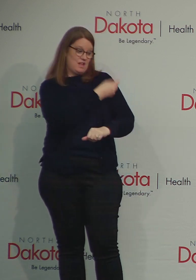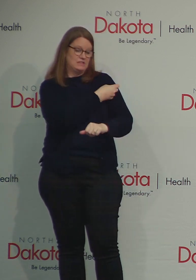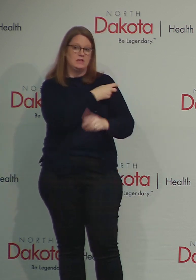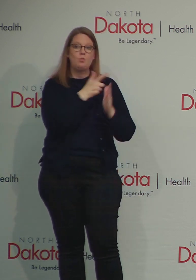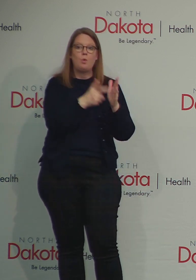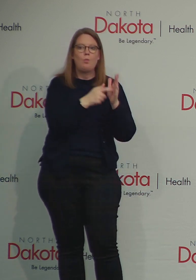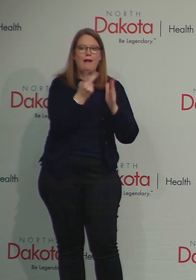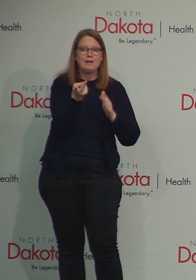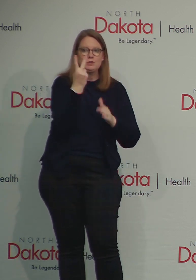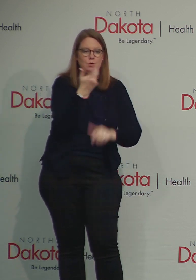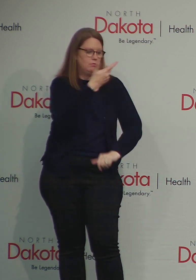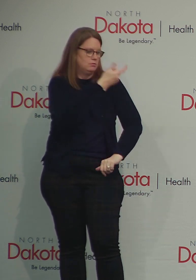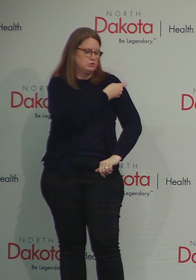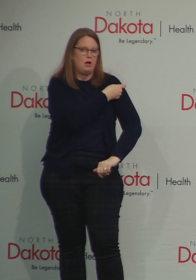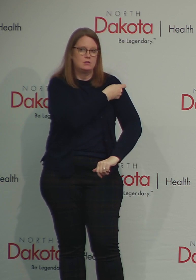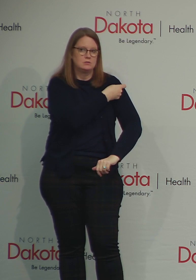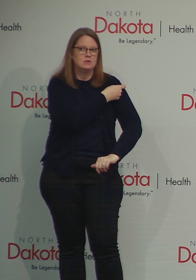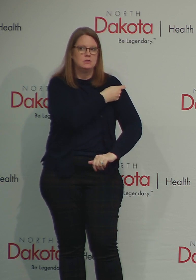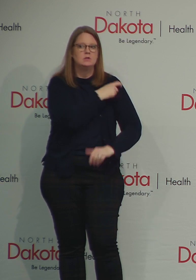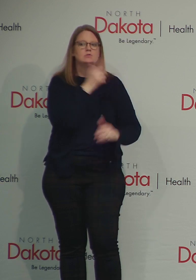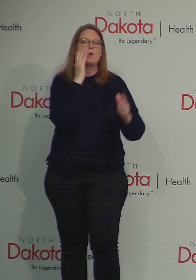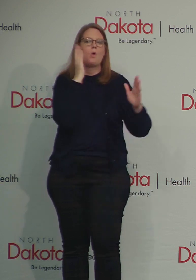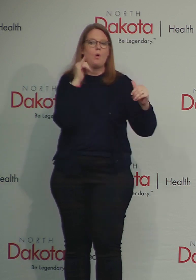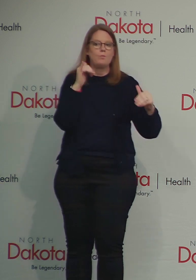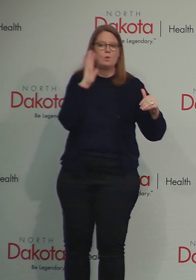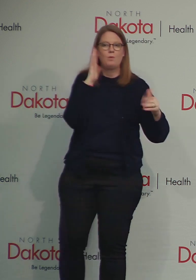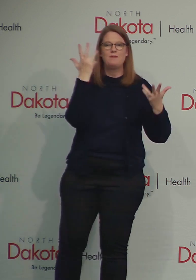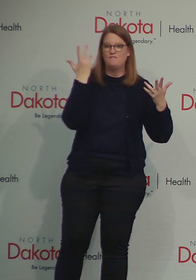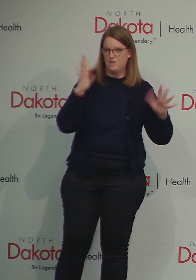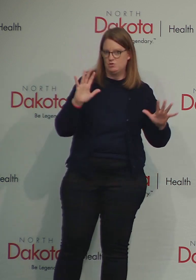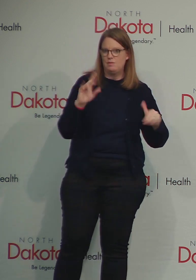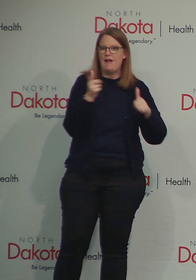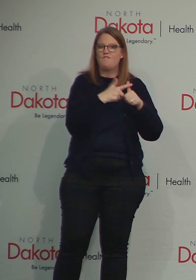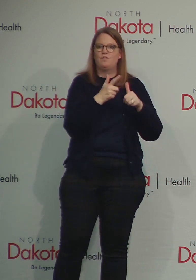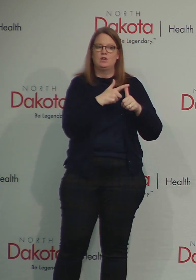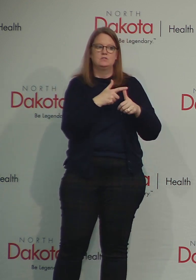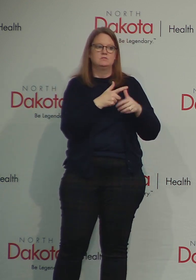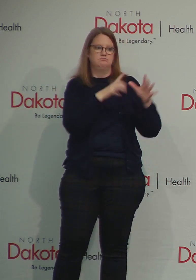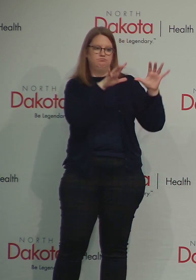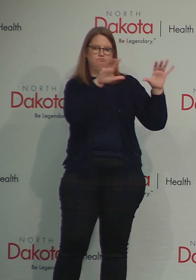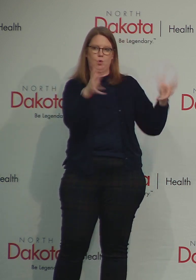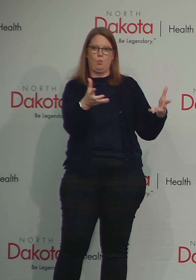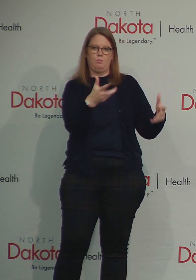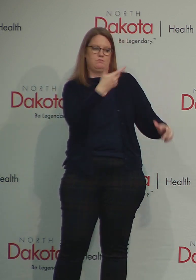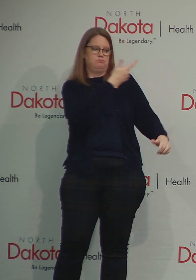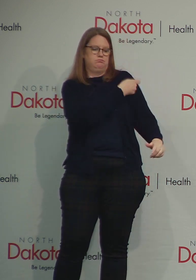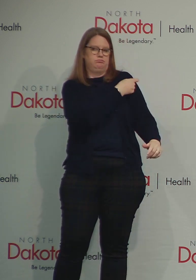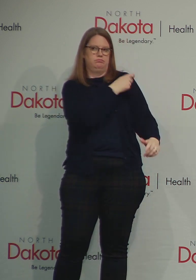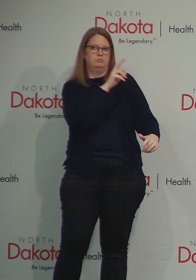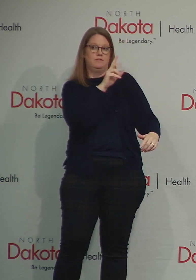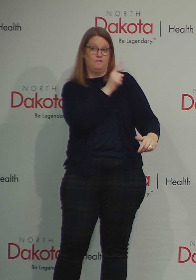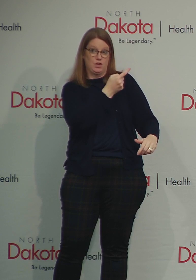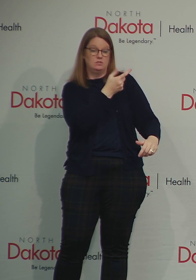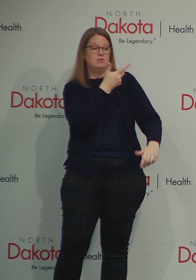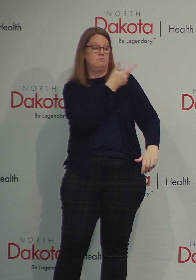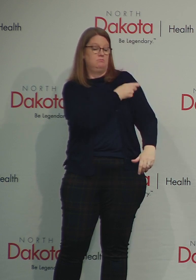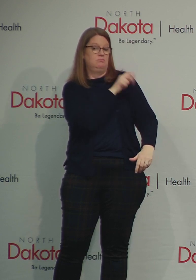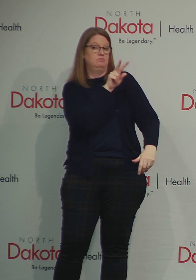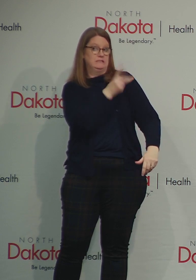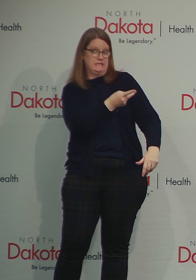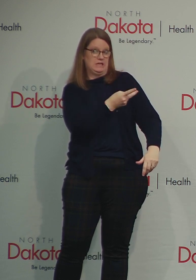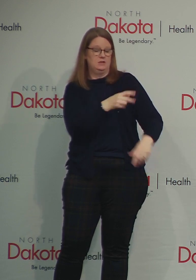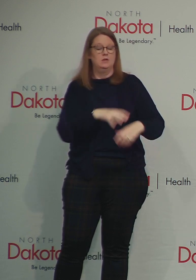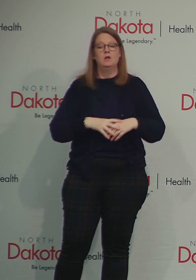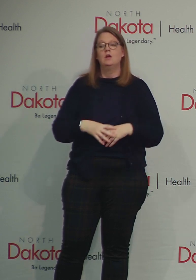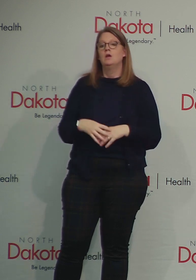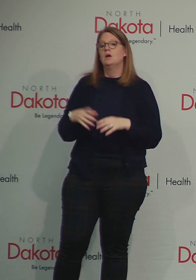shots, but we'll be through the first round by that time of our people in long-term care. And so we also